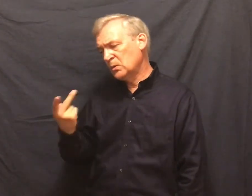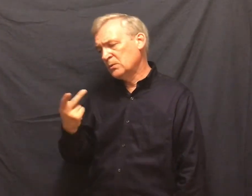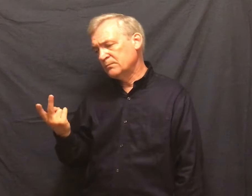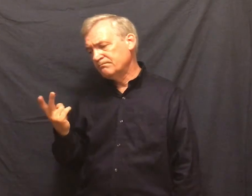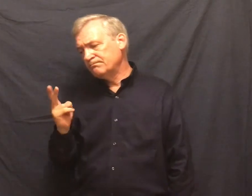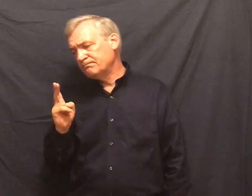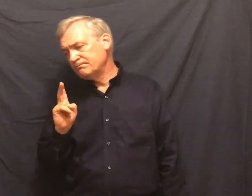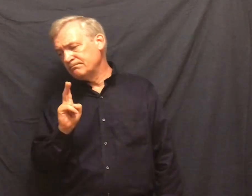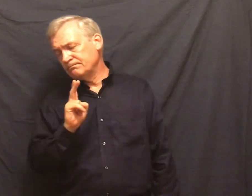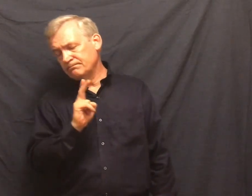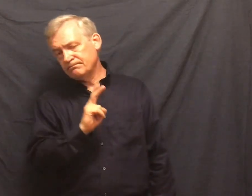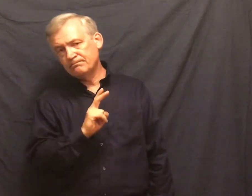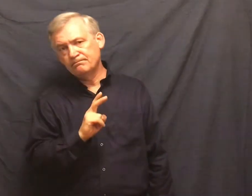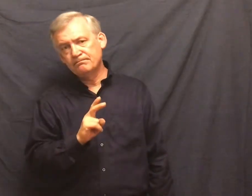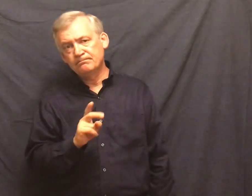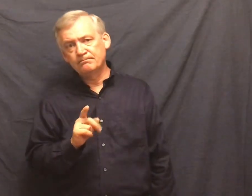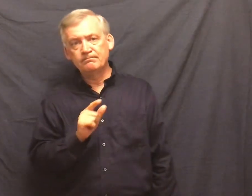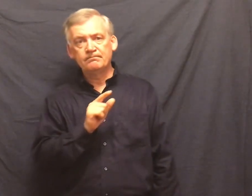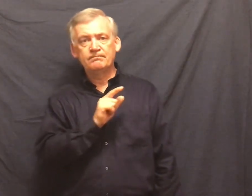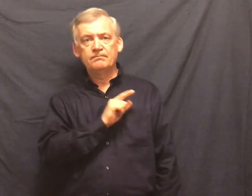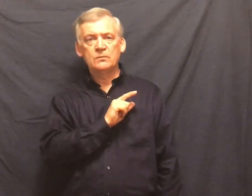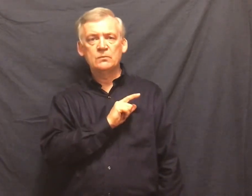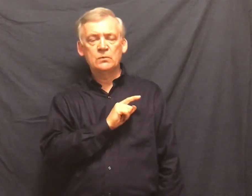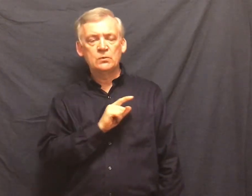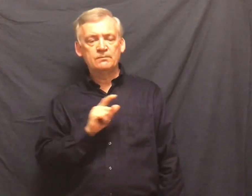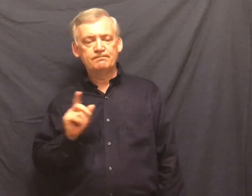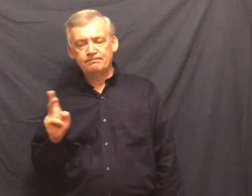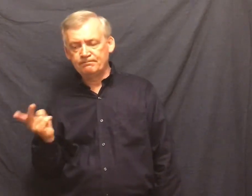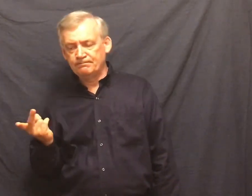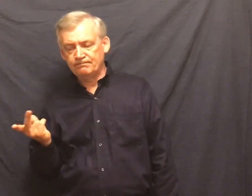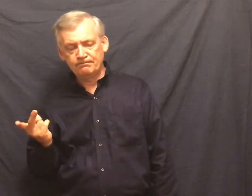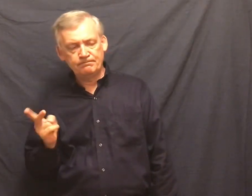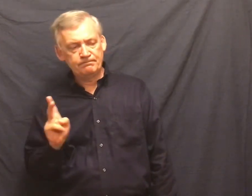He led George into the entrance of the trail and up toward the highway.